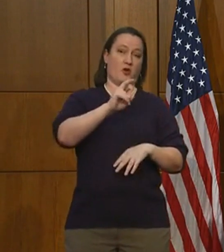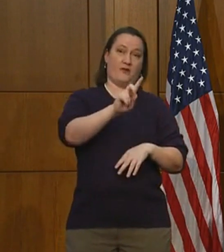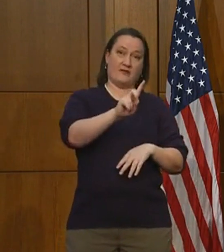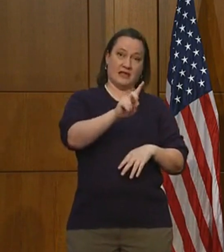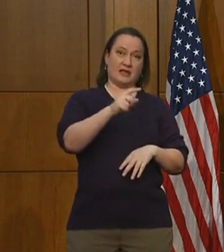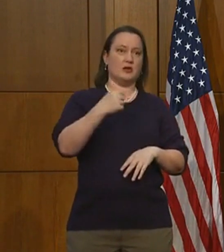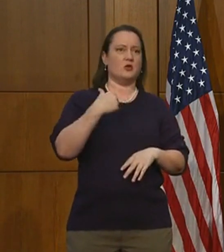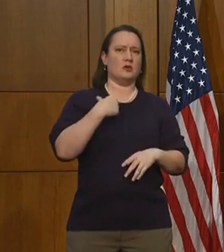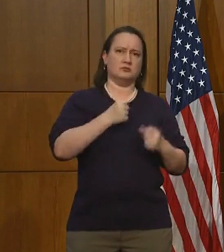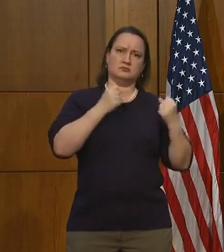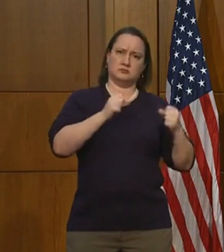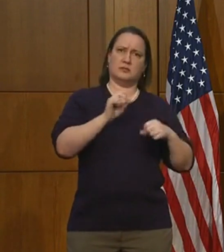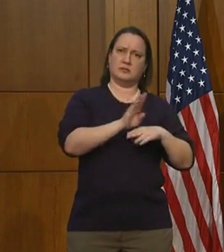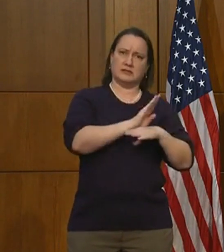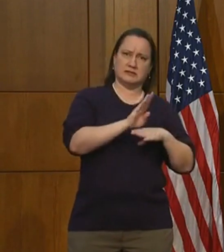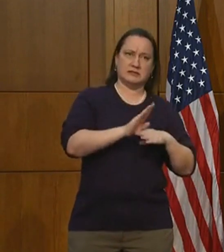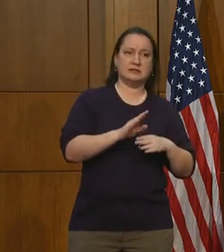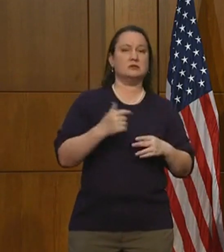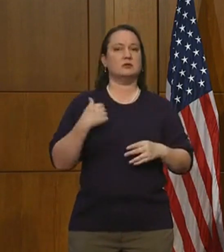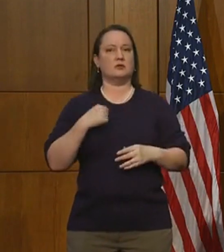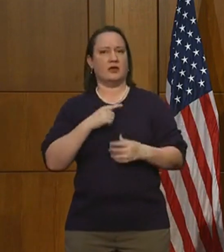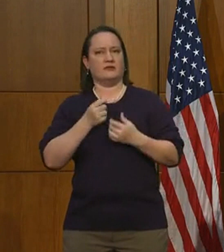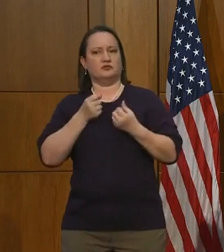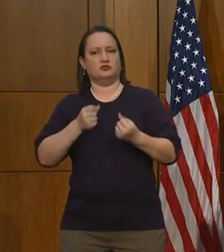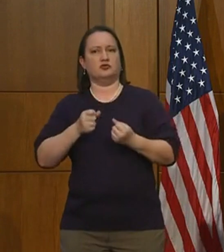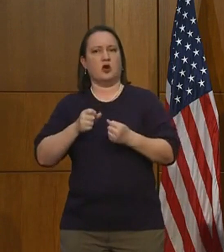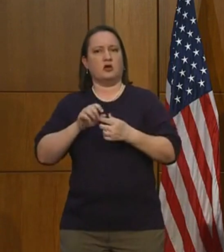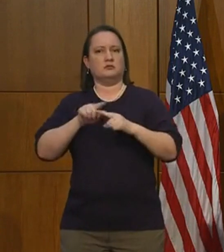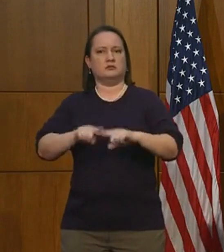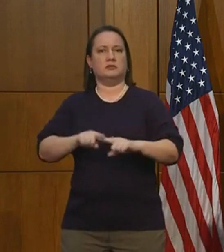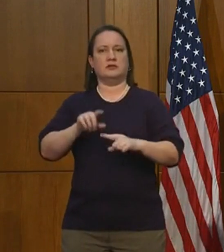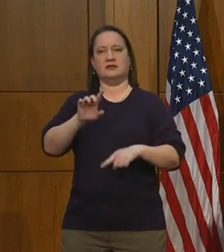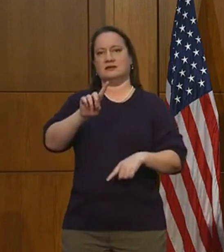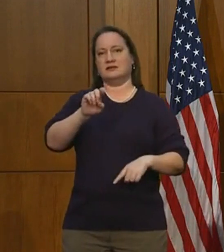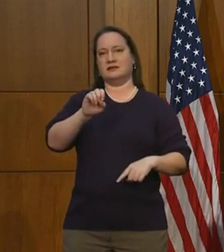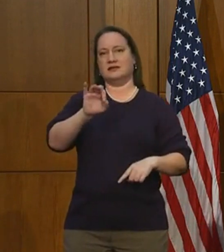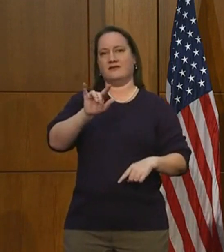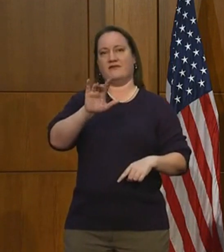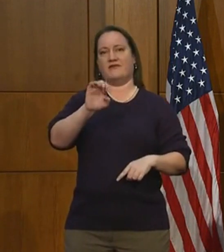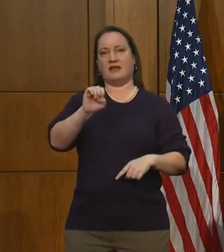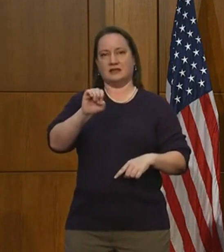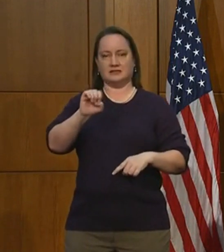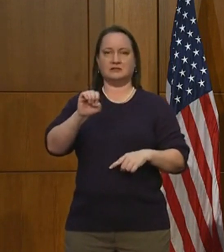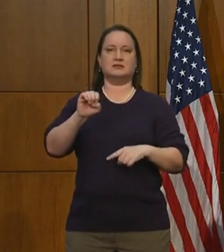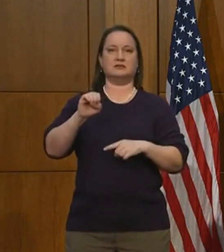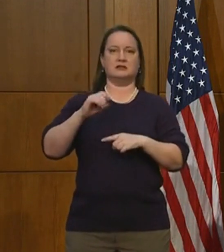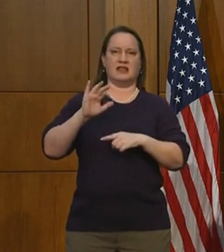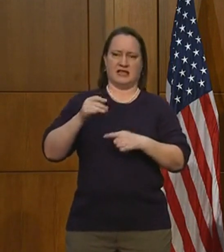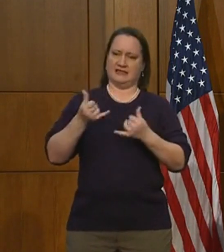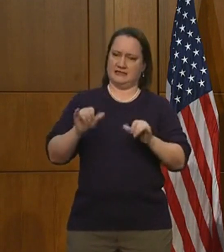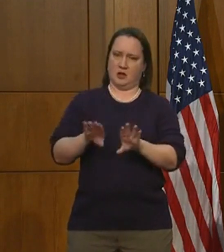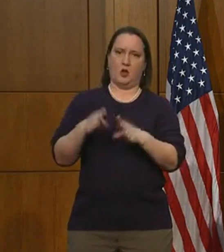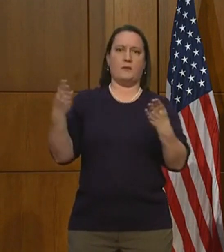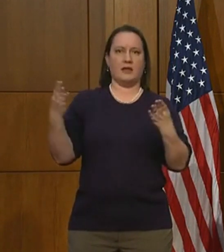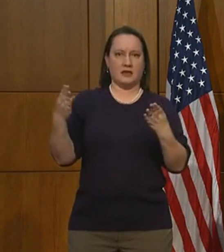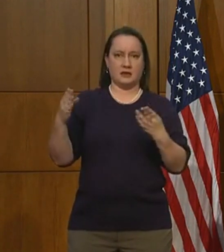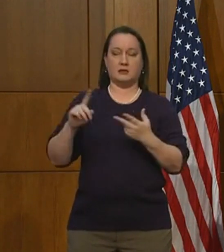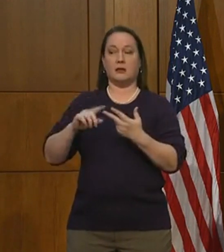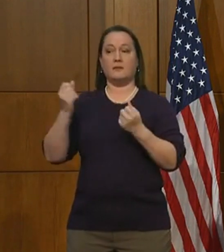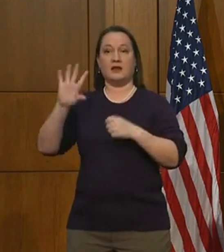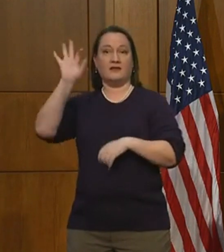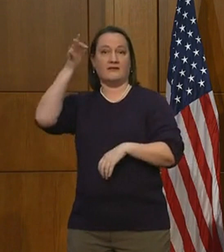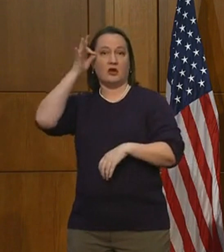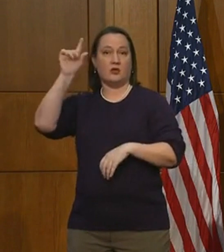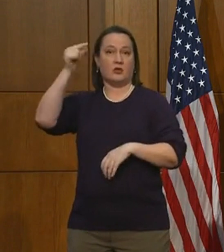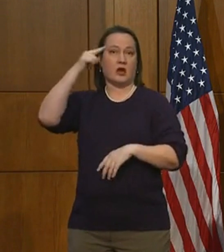defense spending. Those have remained open, those shipyards. Certainly the federal government has remained open. We have a lot of employees of the federal government